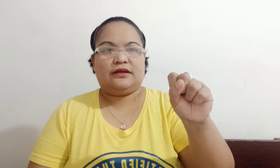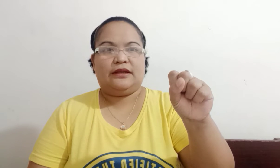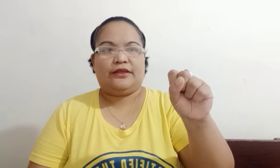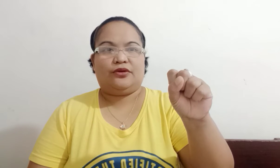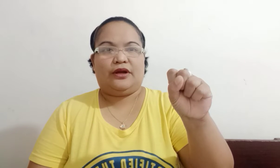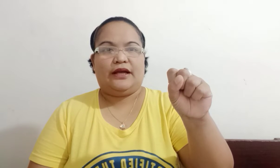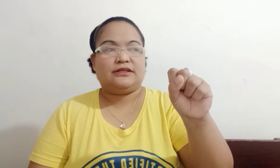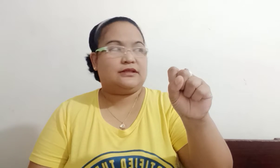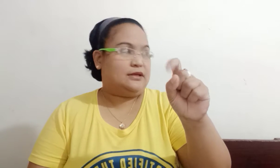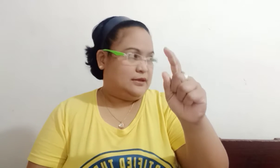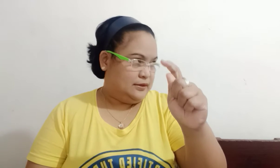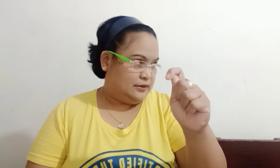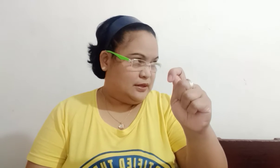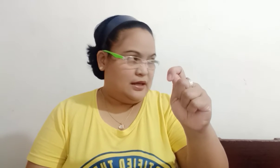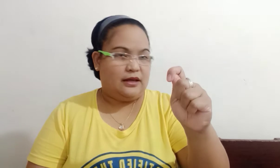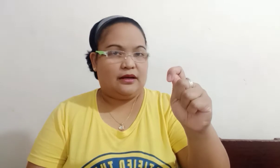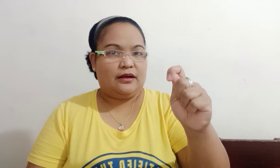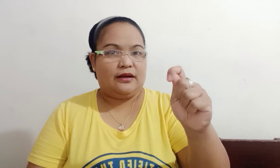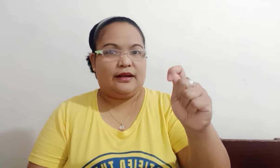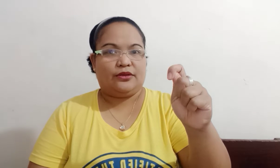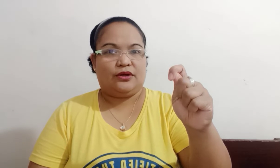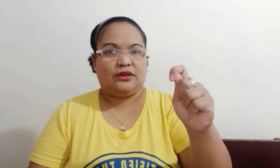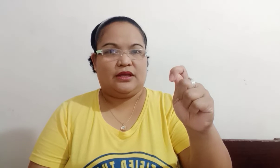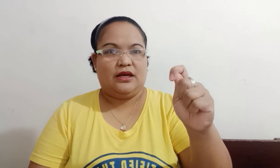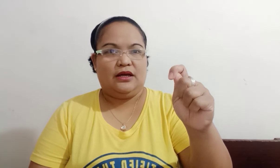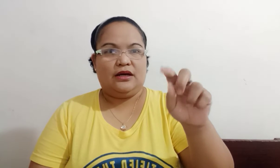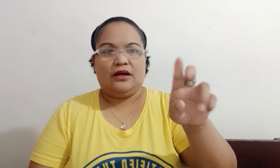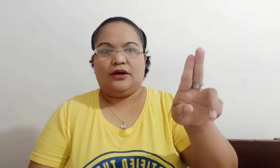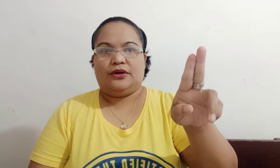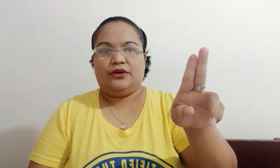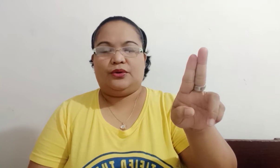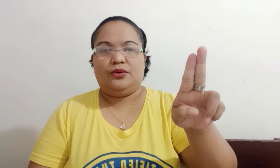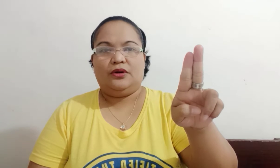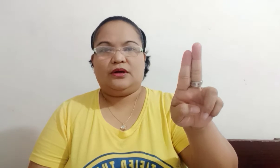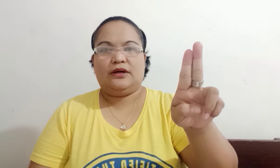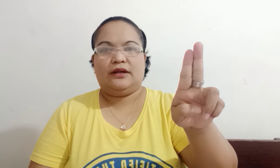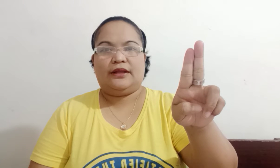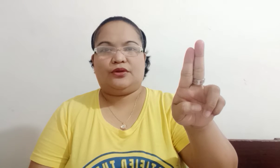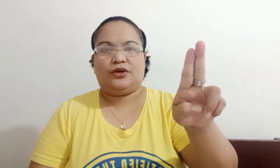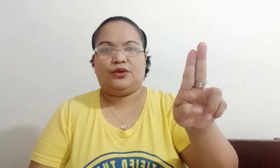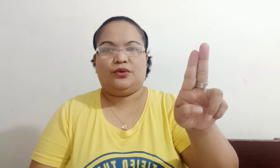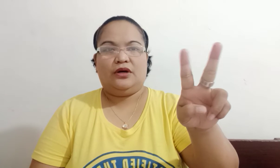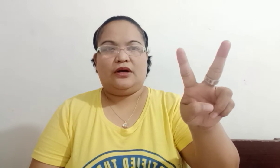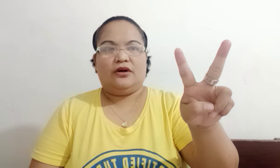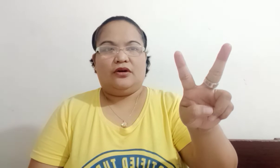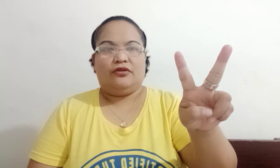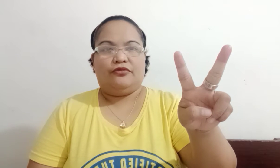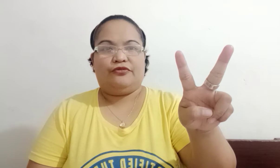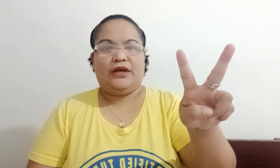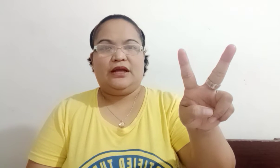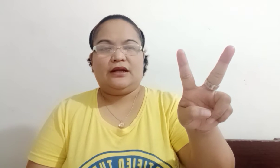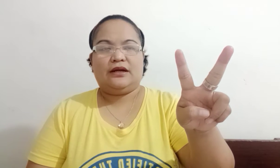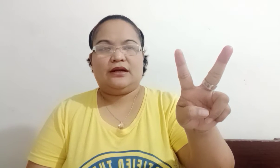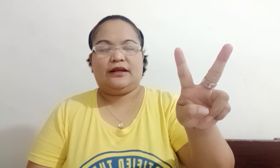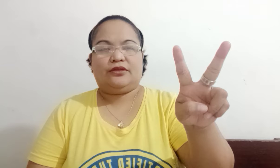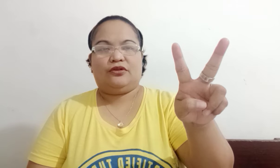letter S, T, letter T, U, letter U, V, letter